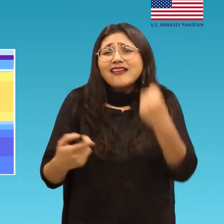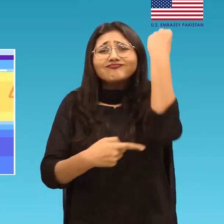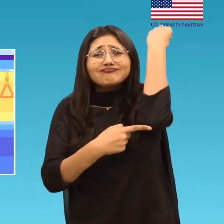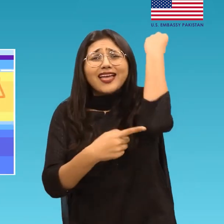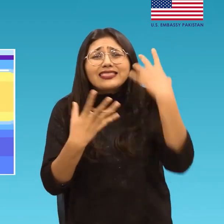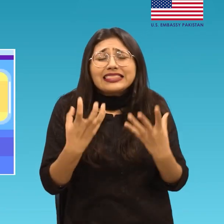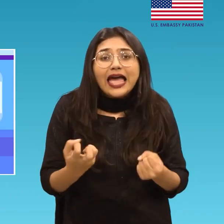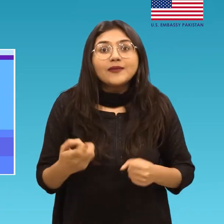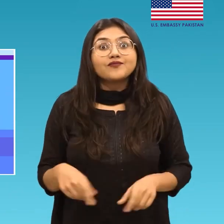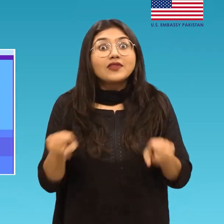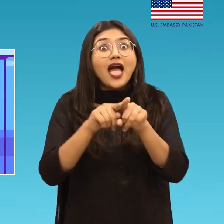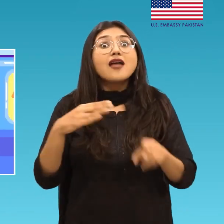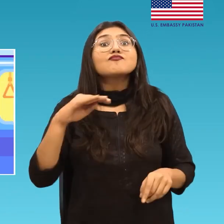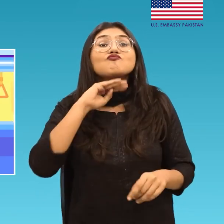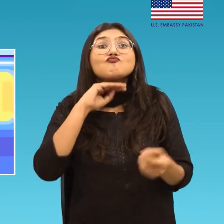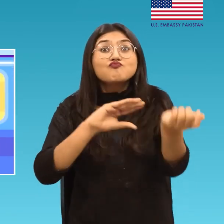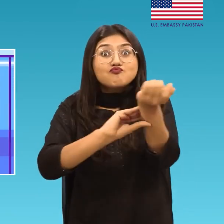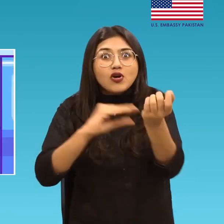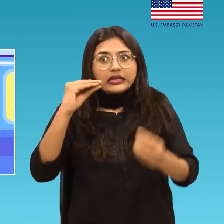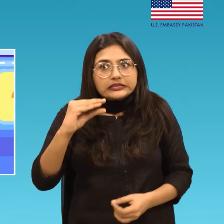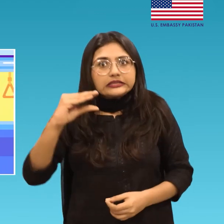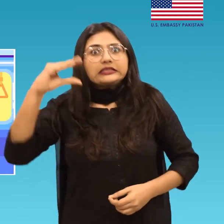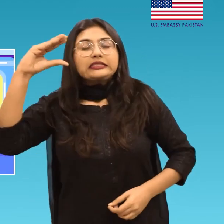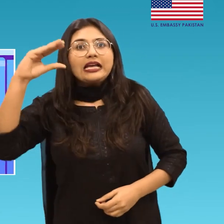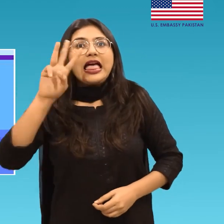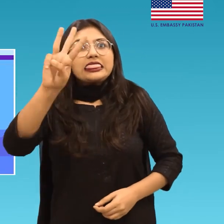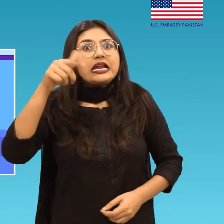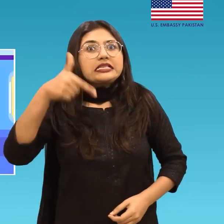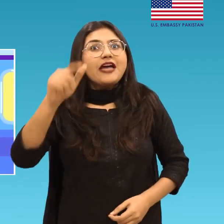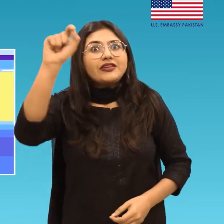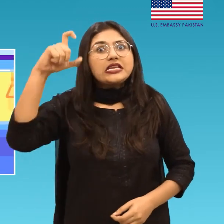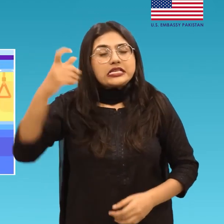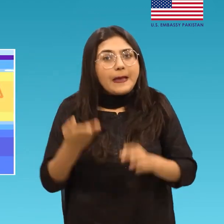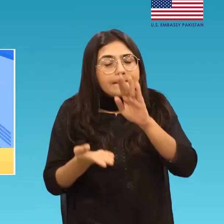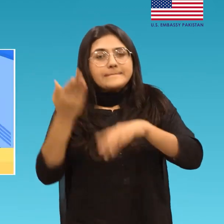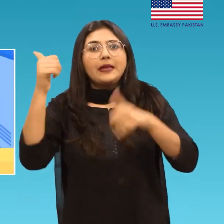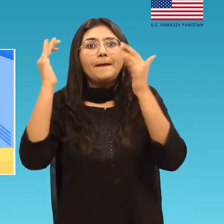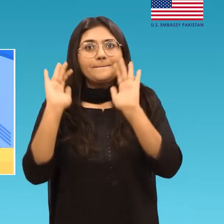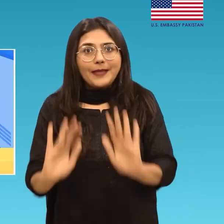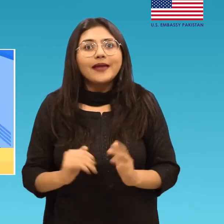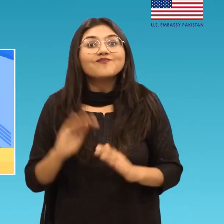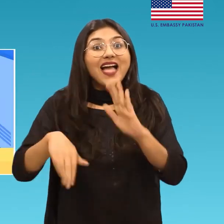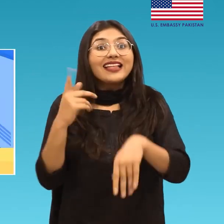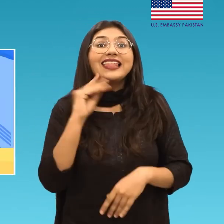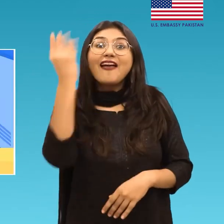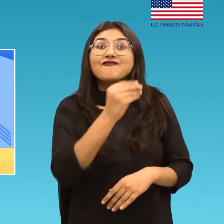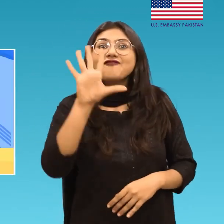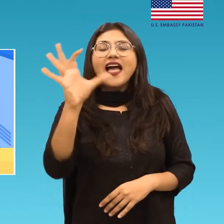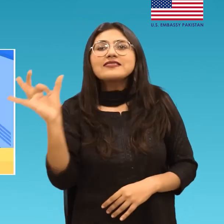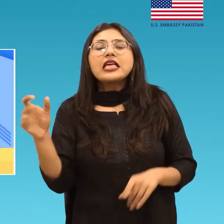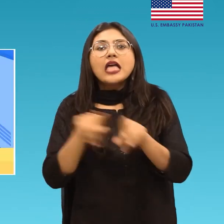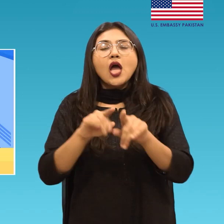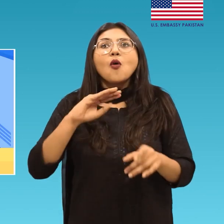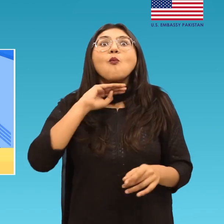the patient may show a temperature reading between 36.5 degrees to 37 degrees celsius day 5 to 6